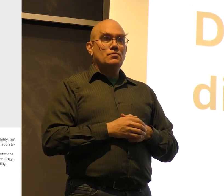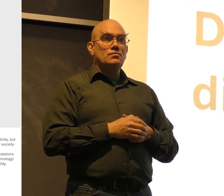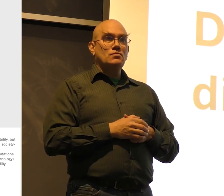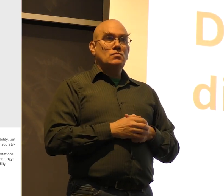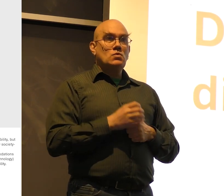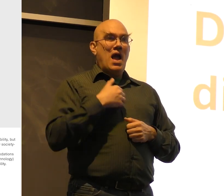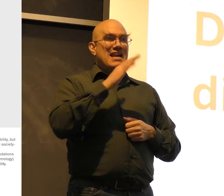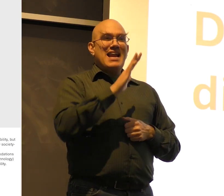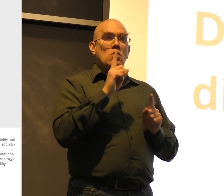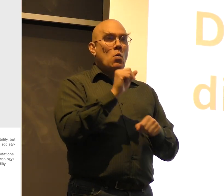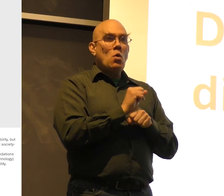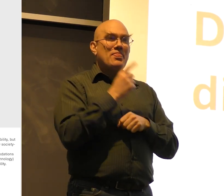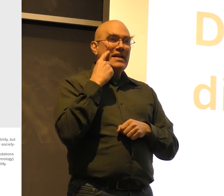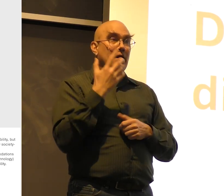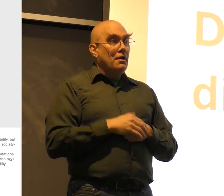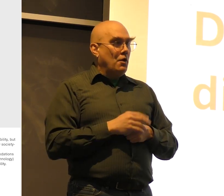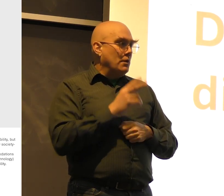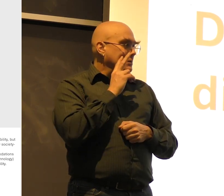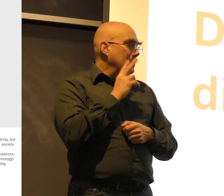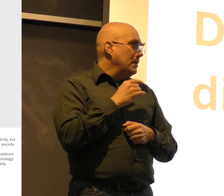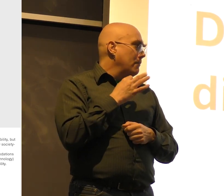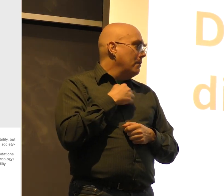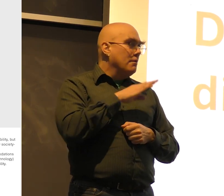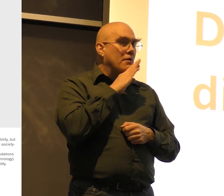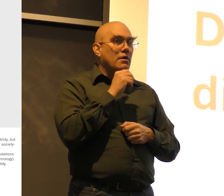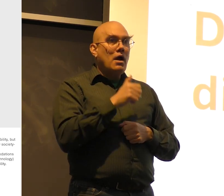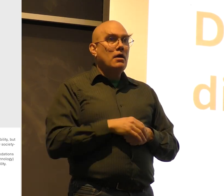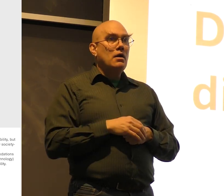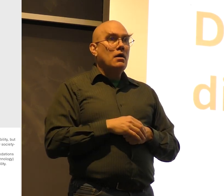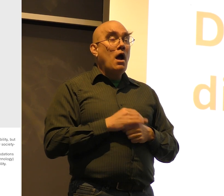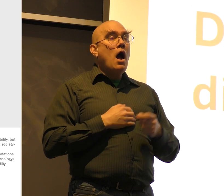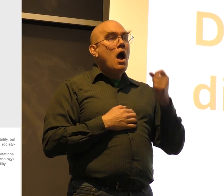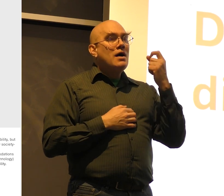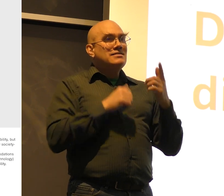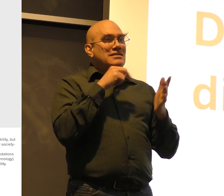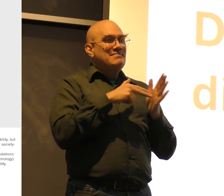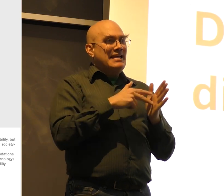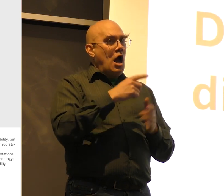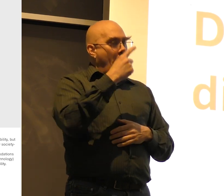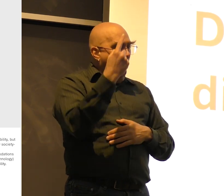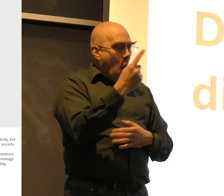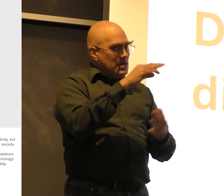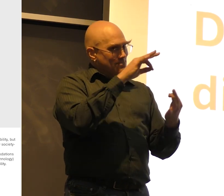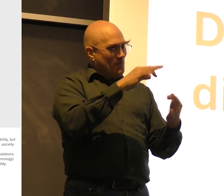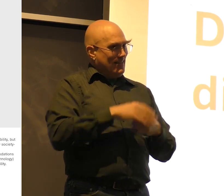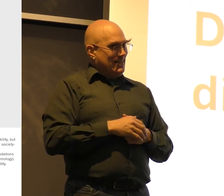to provide me access to remove the disability. I never go to work thinking, let me see if I run into any problems today. Now that doesn't mean